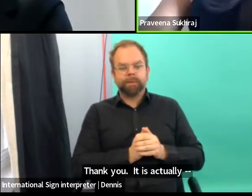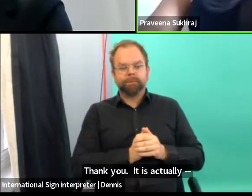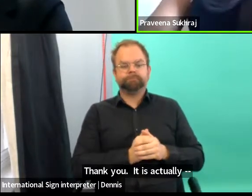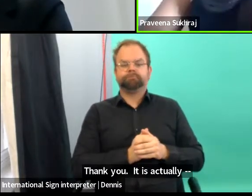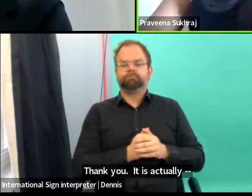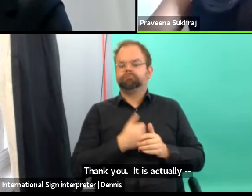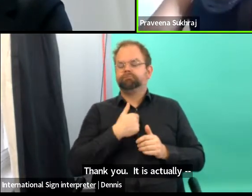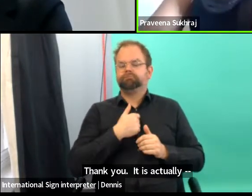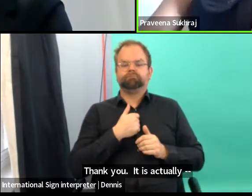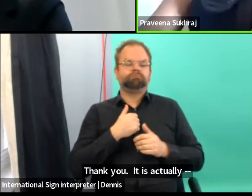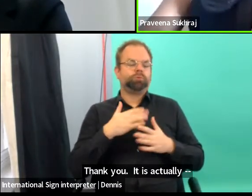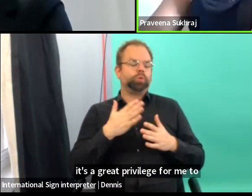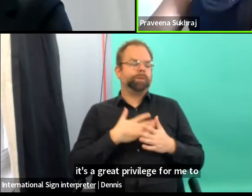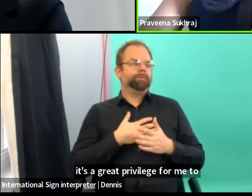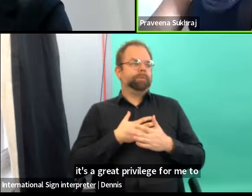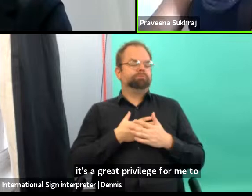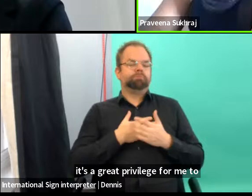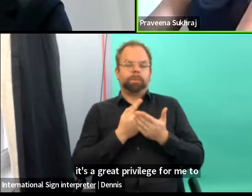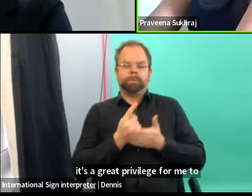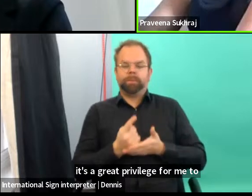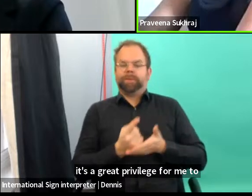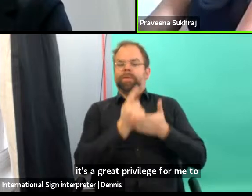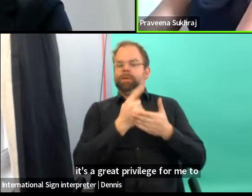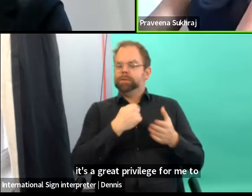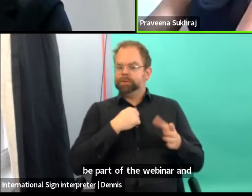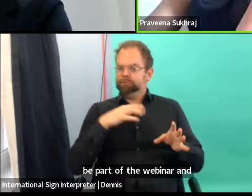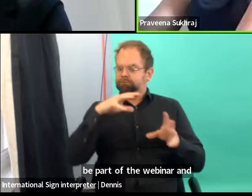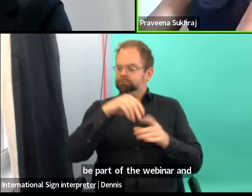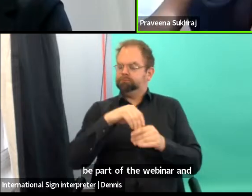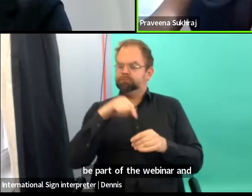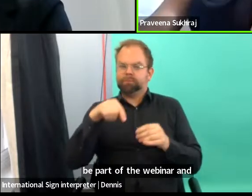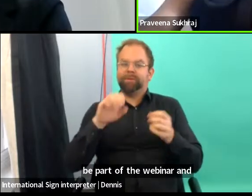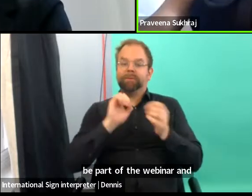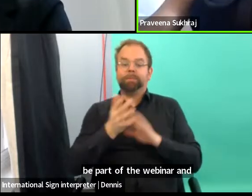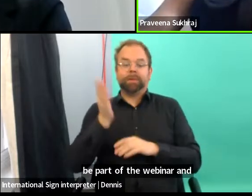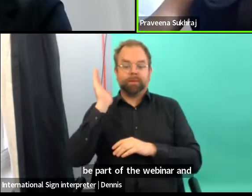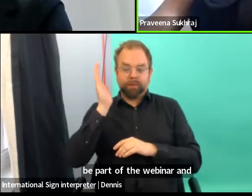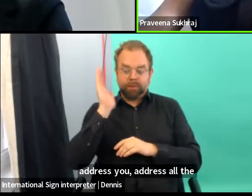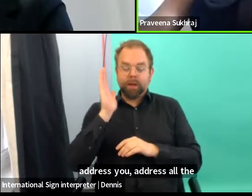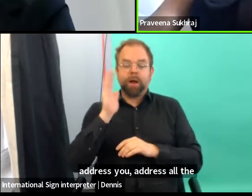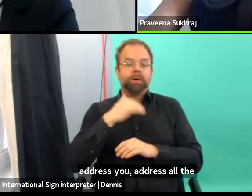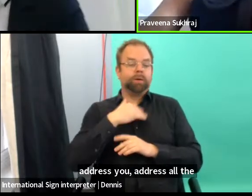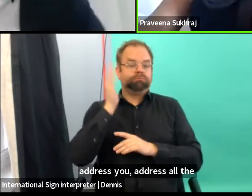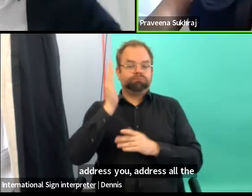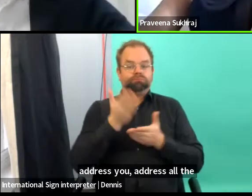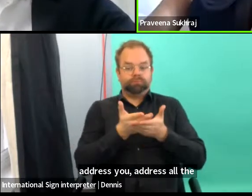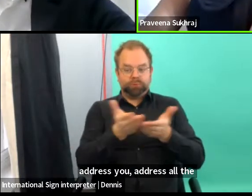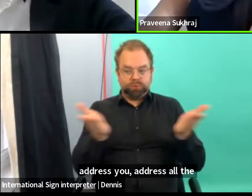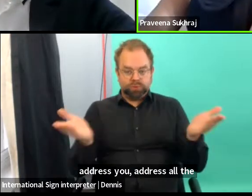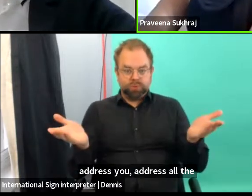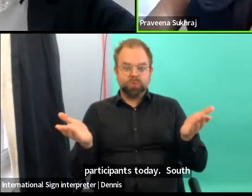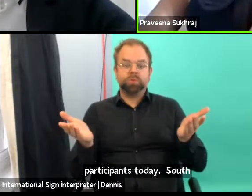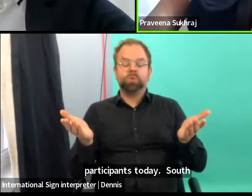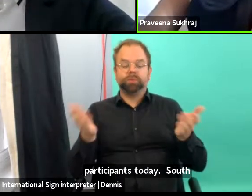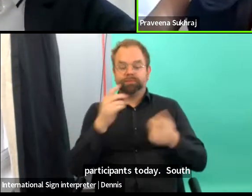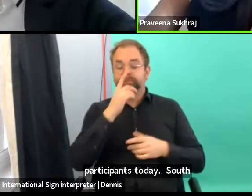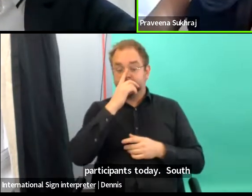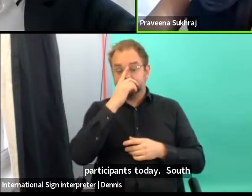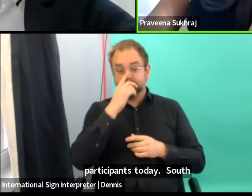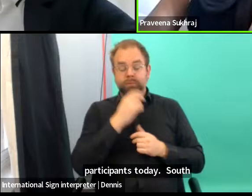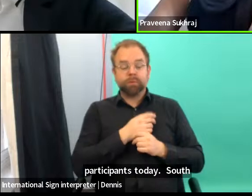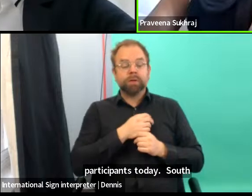address all the participants today. South Africa was one of the co-sponsors of the side event held at